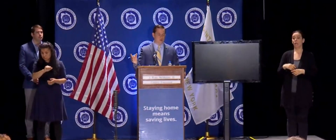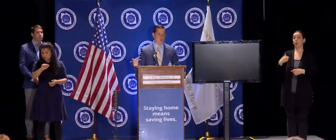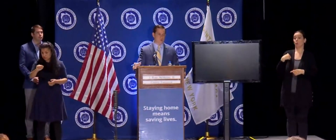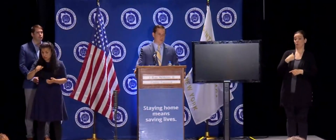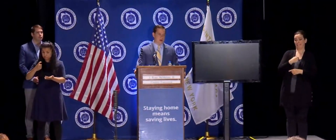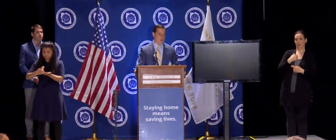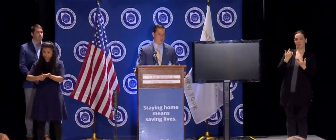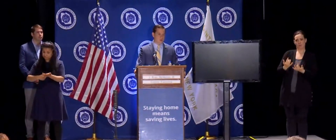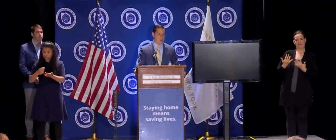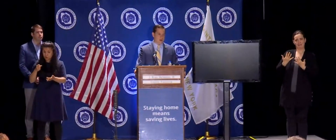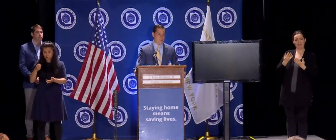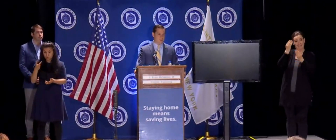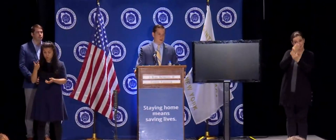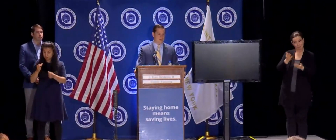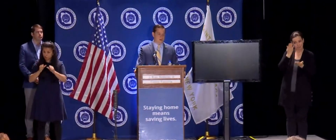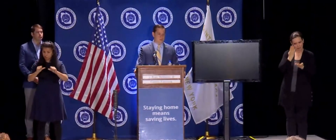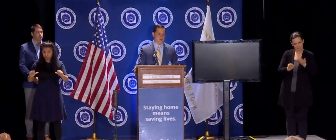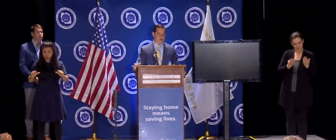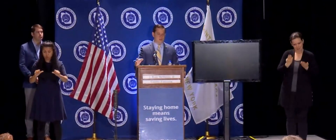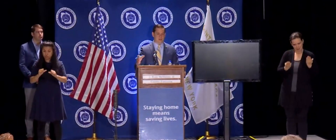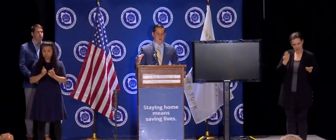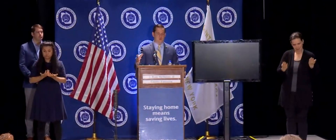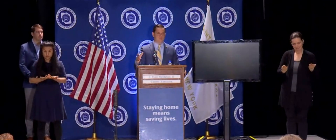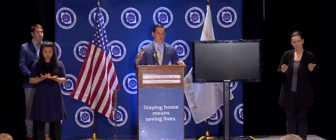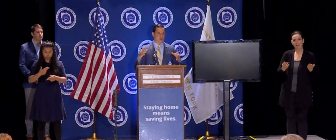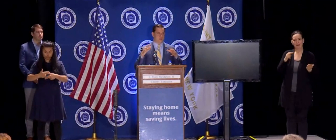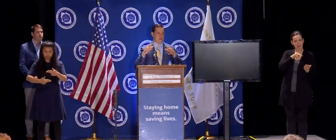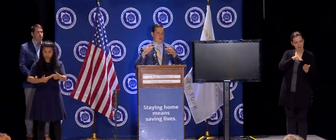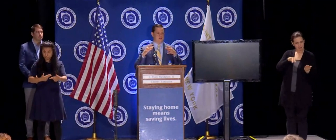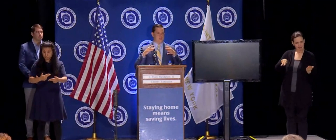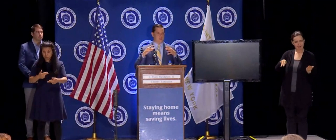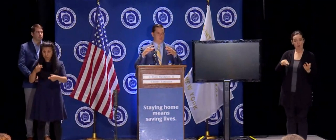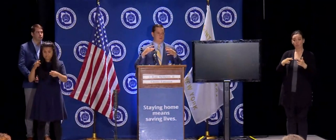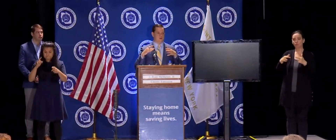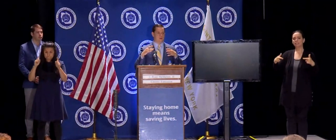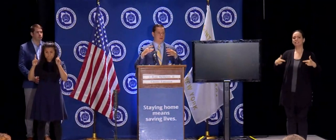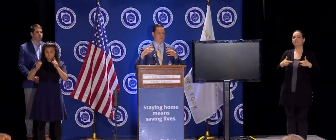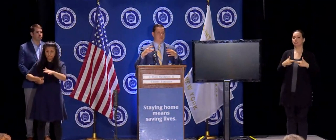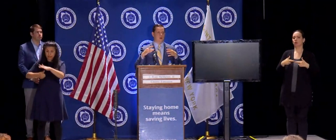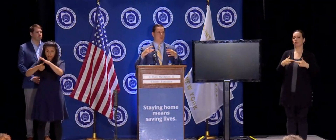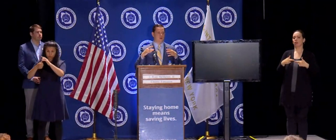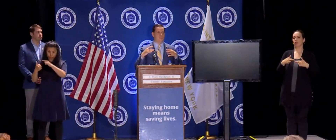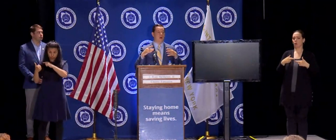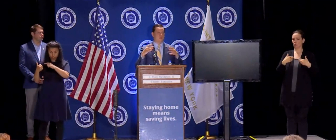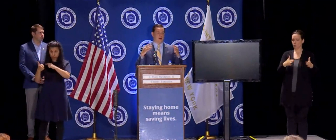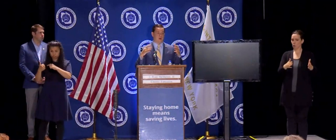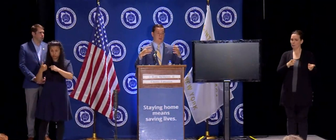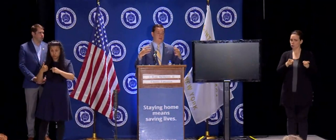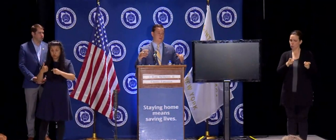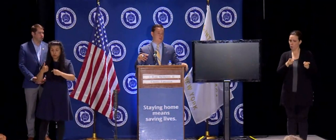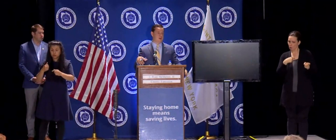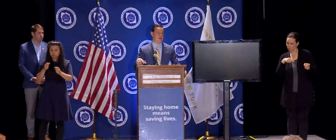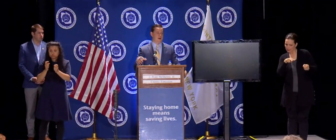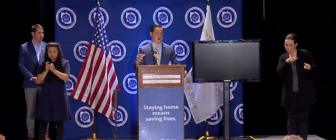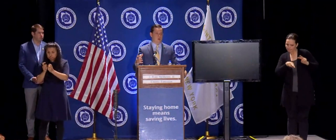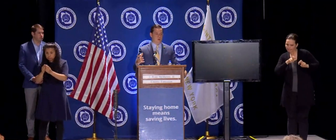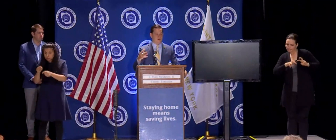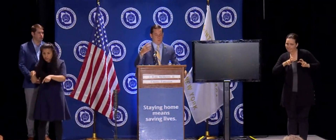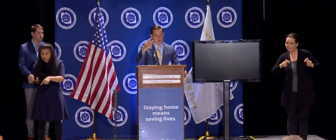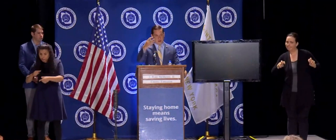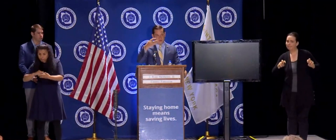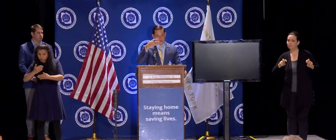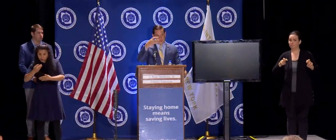regional control rooms now, and again, the mayor touched on this, we've been working as leaders for about well over a month on all this.